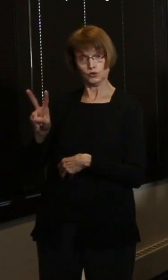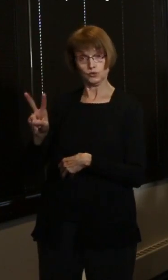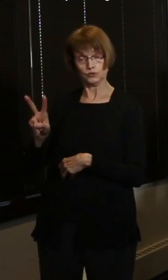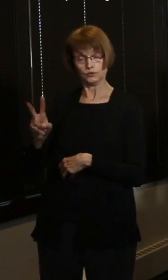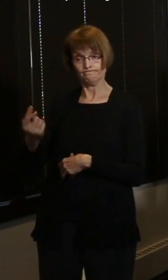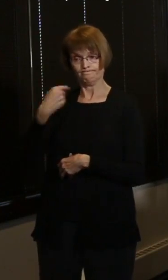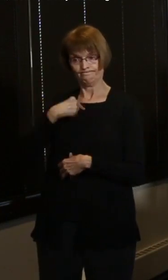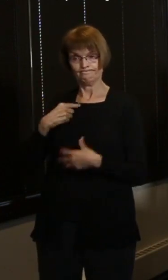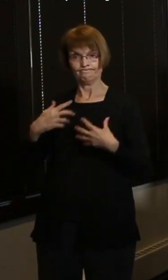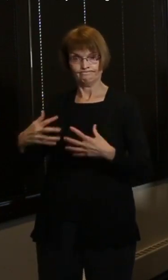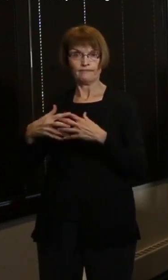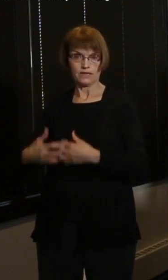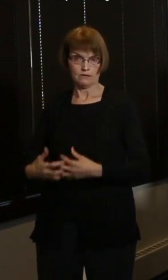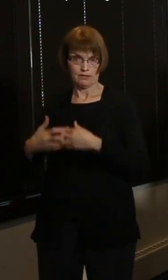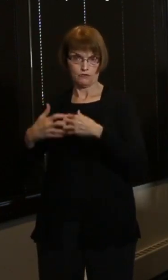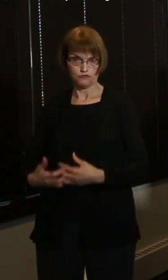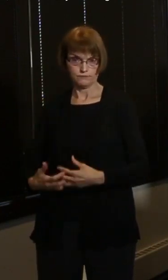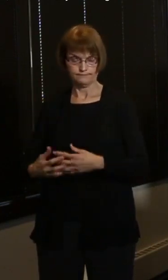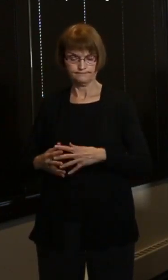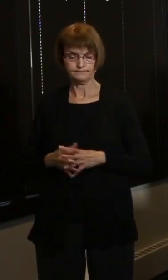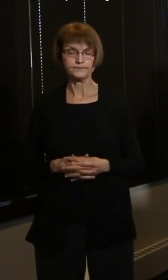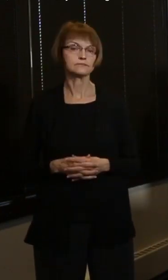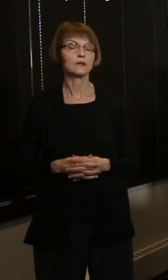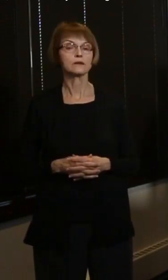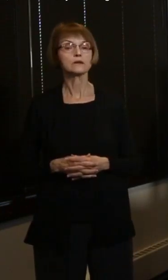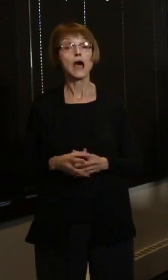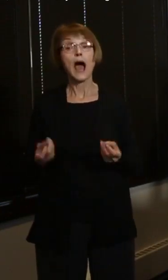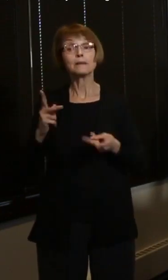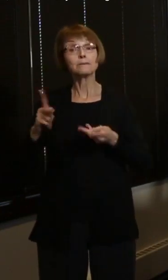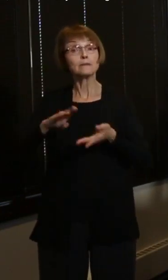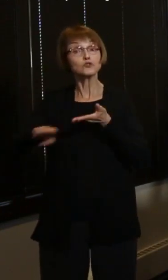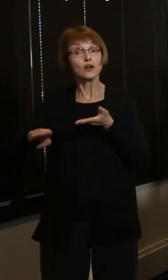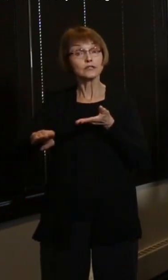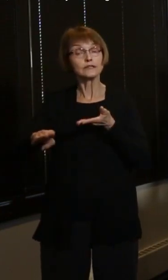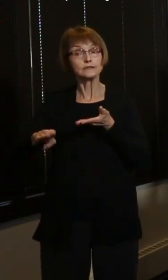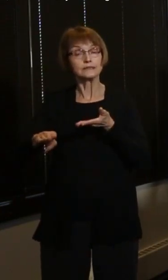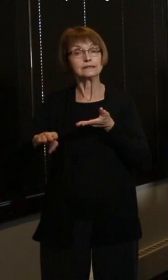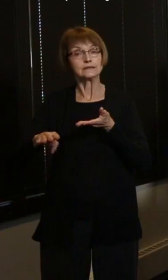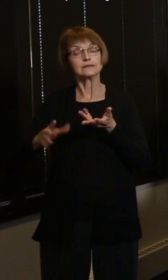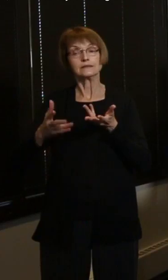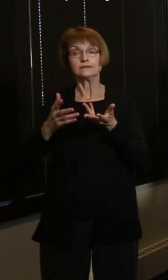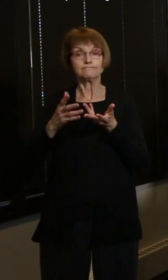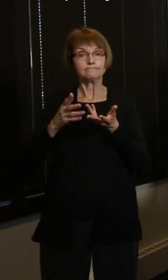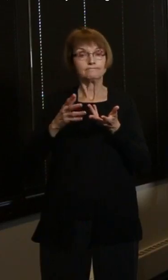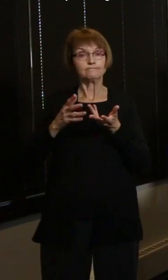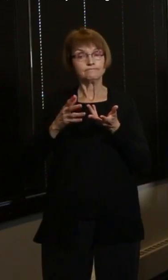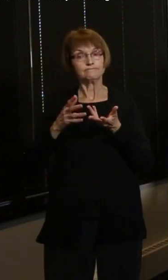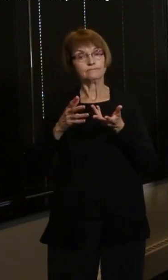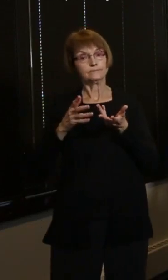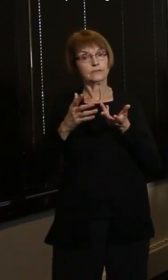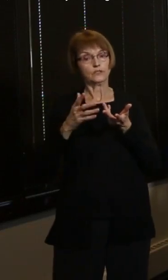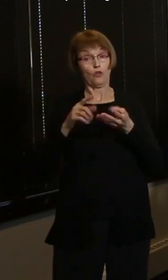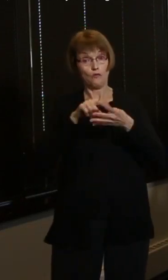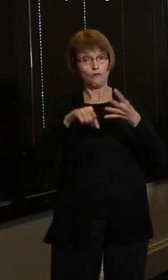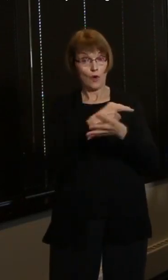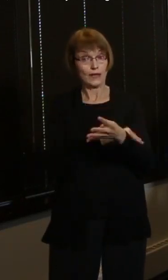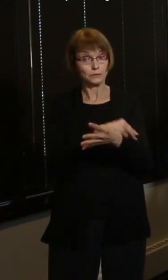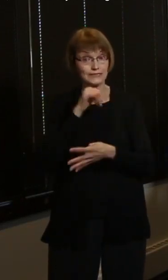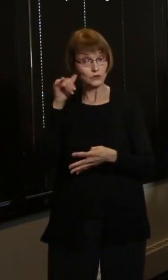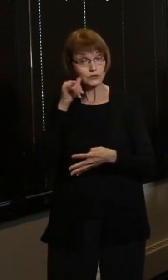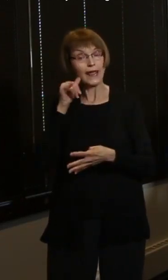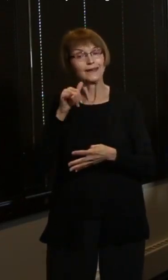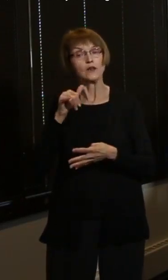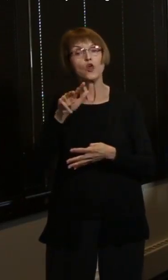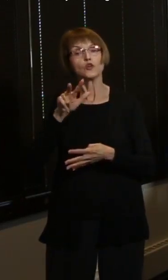on ventilators. Our discharges, we discharged 36 COVID patients from task force hospitals